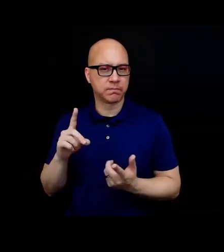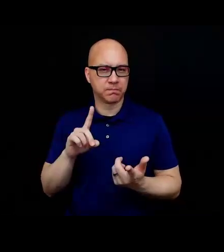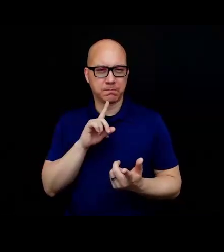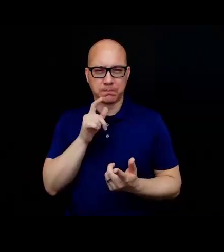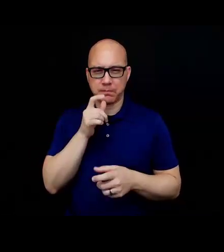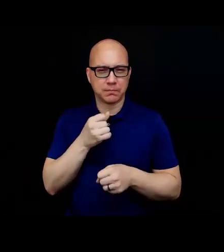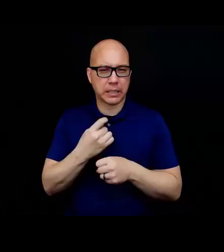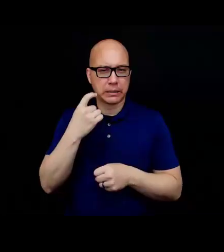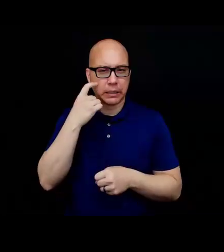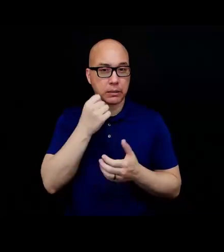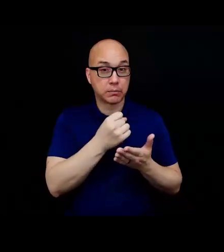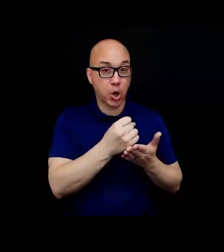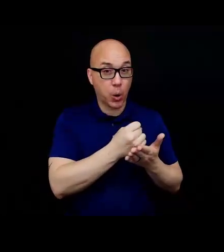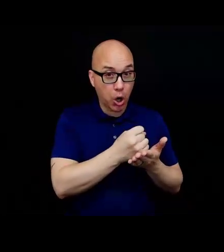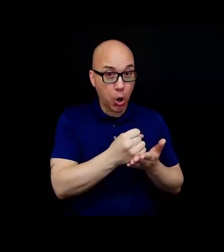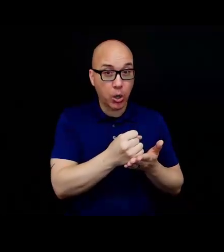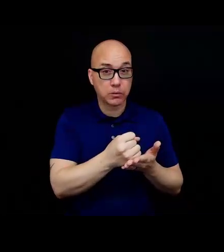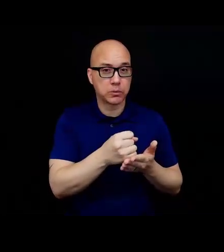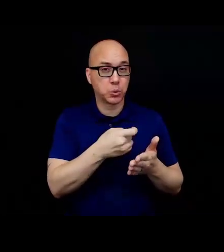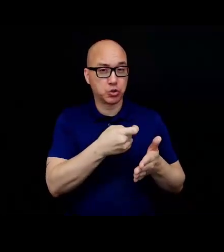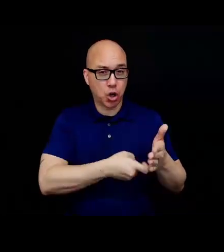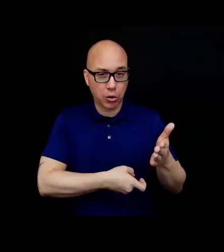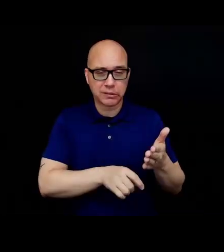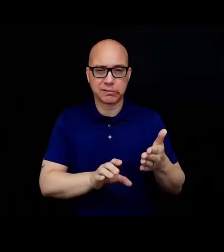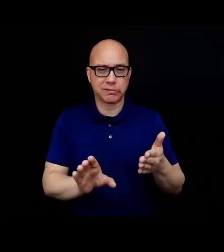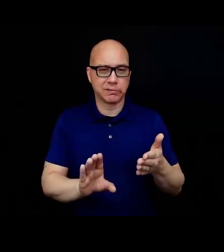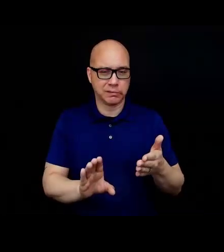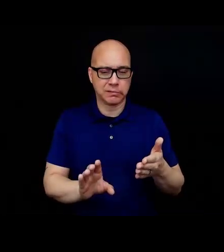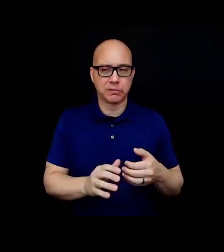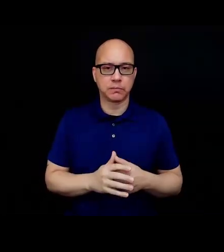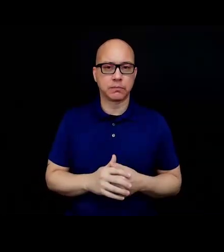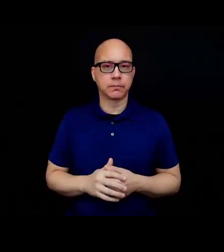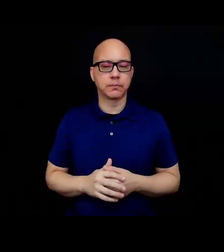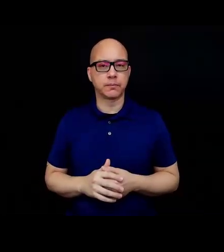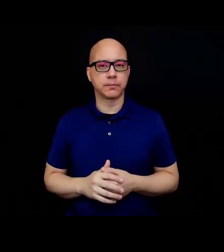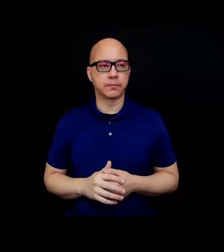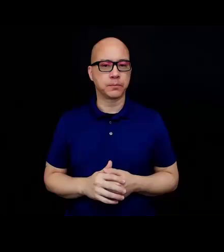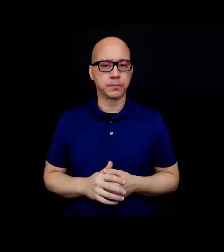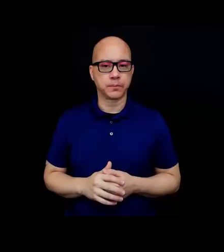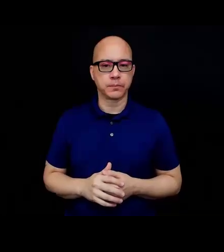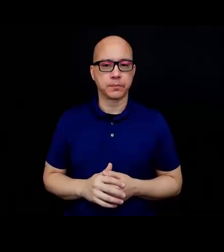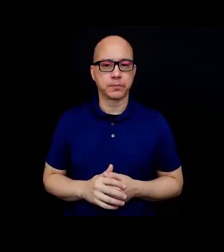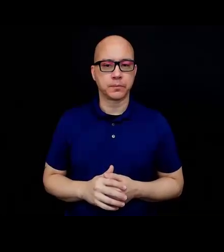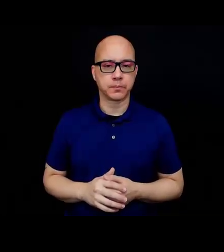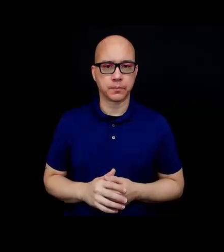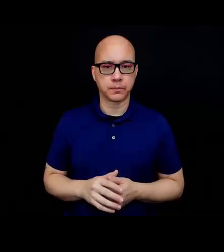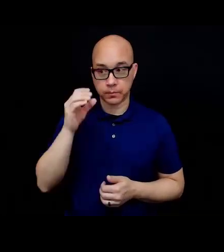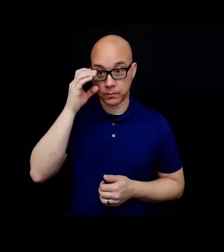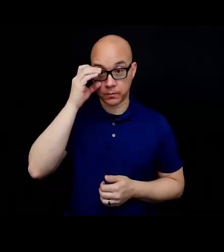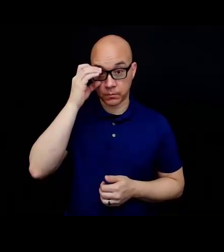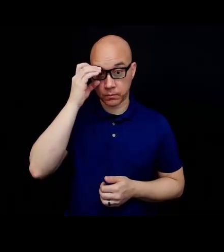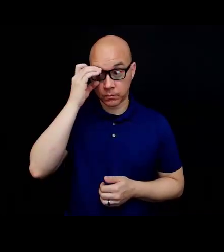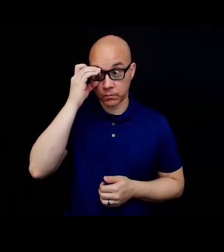business credit card, or you already have business credit cards and you need the cash to make these